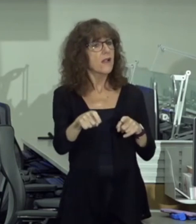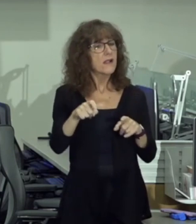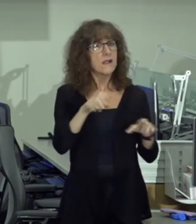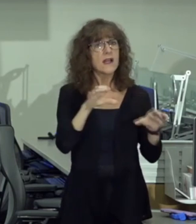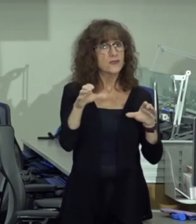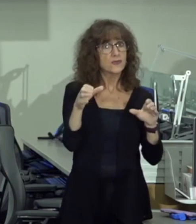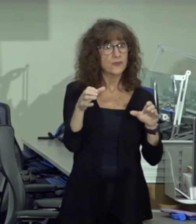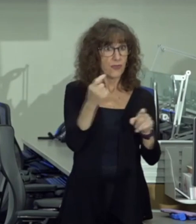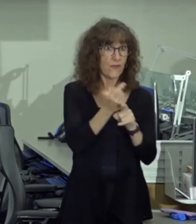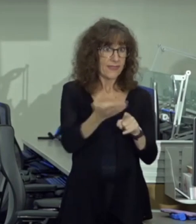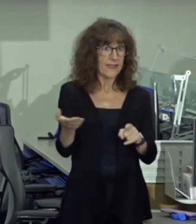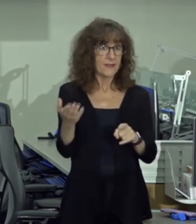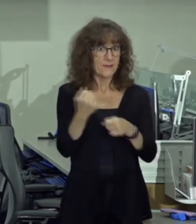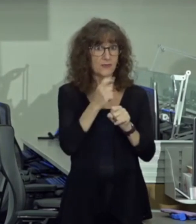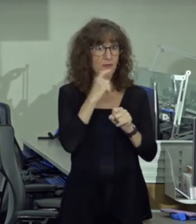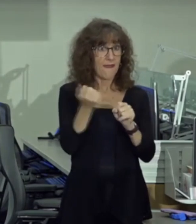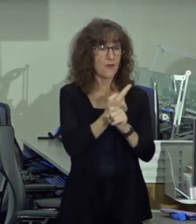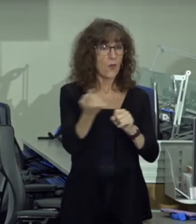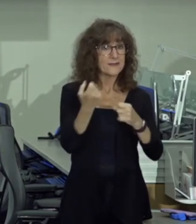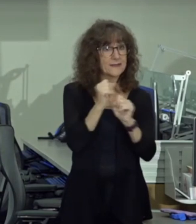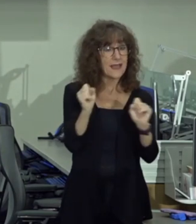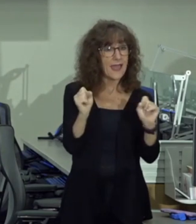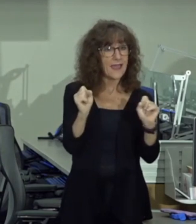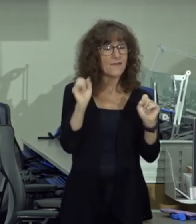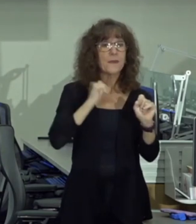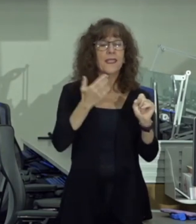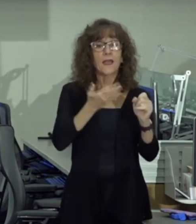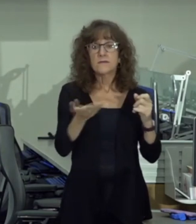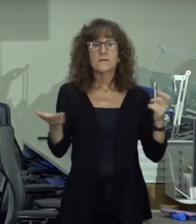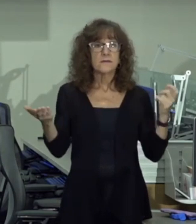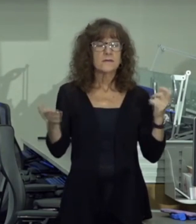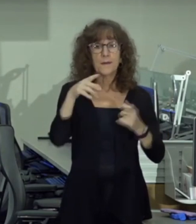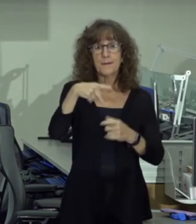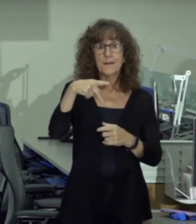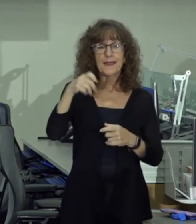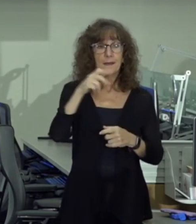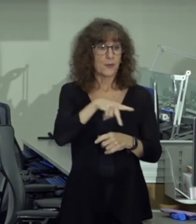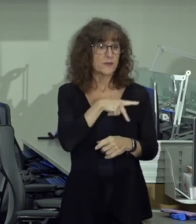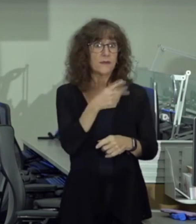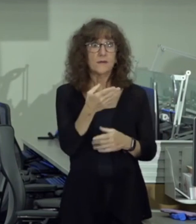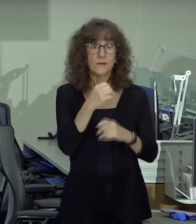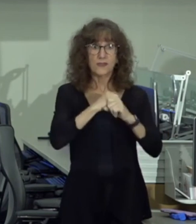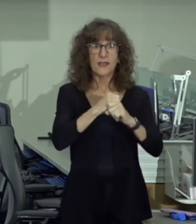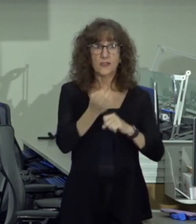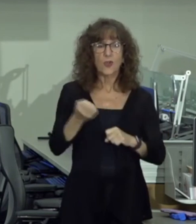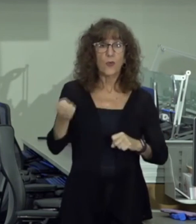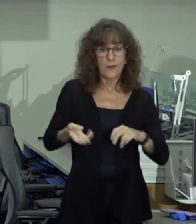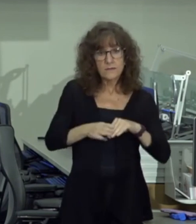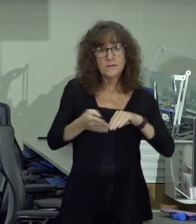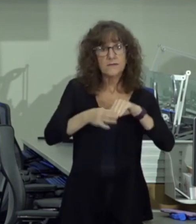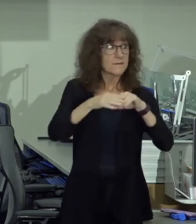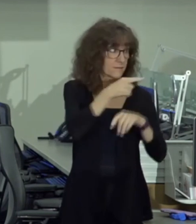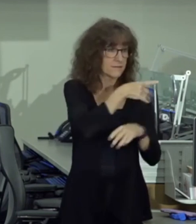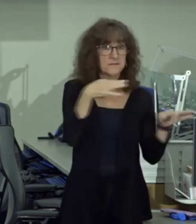keep everyone safe. Our supply of personal protection equipment is growing steadily, as the county executive